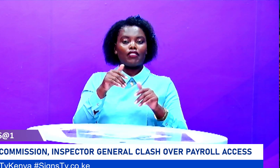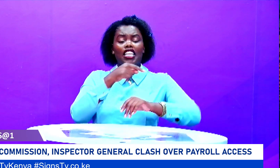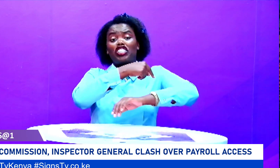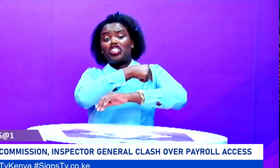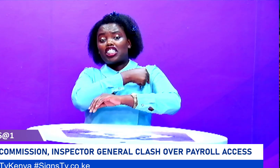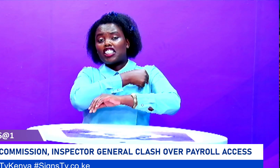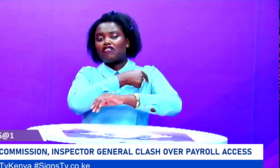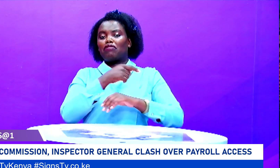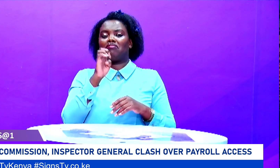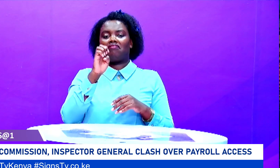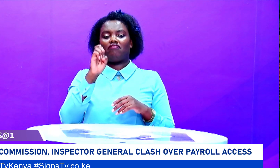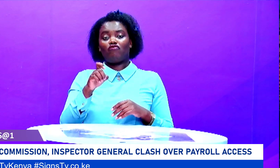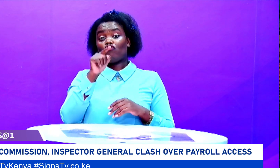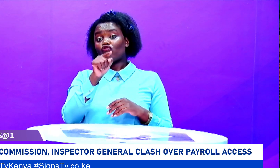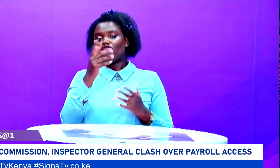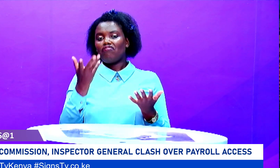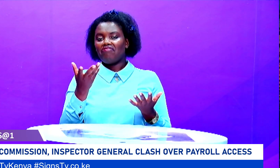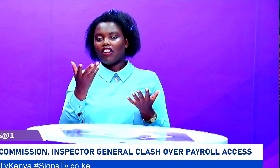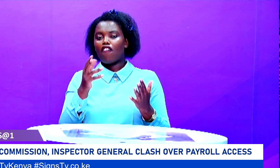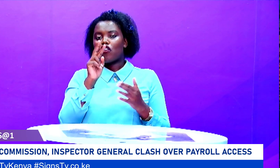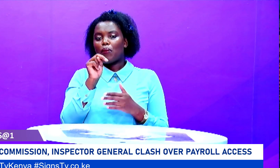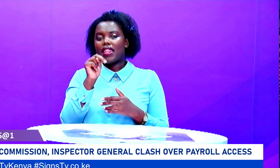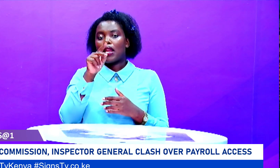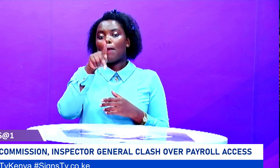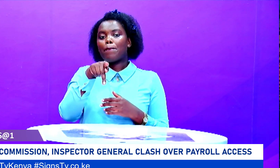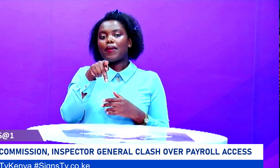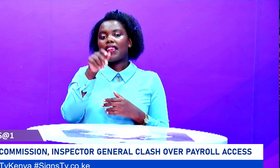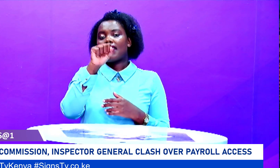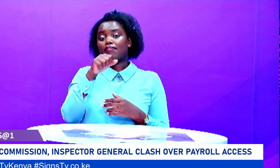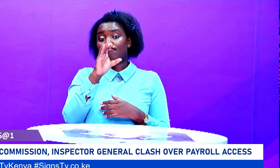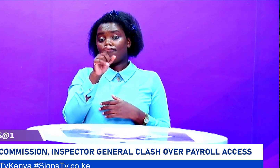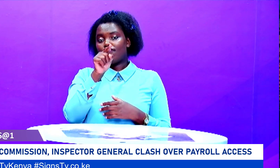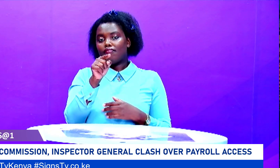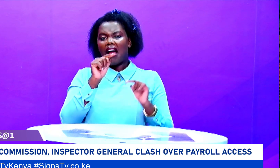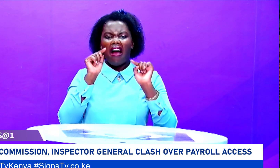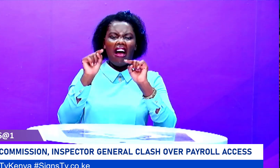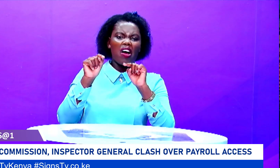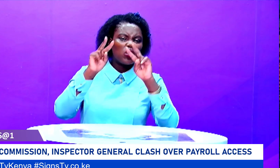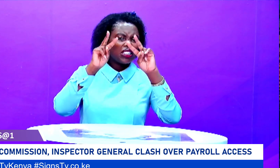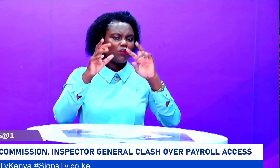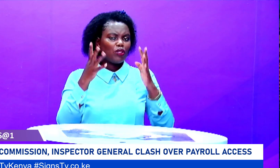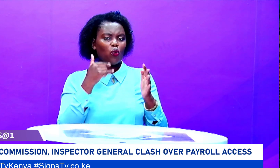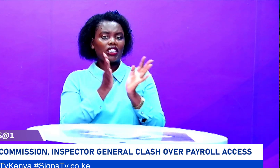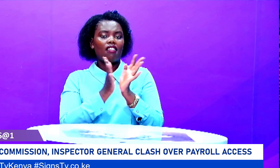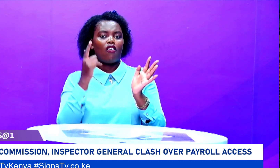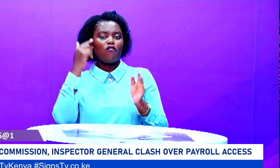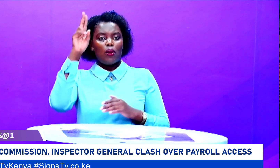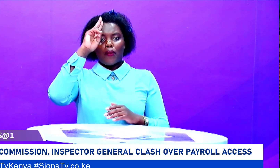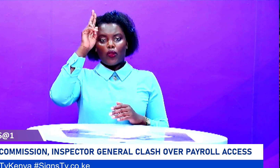Peter Lelei, the Chief Executive Officer of the NPSC,